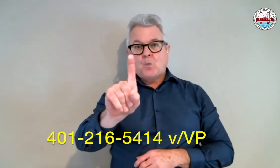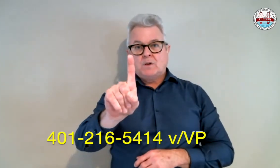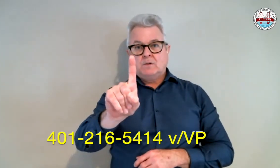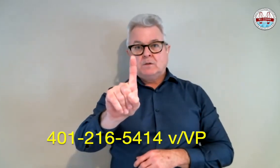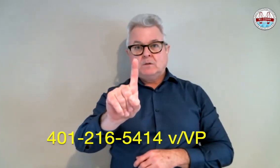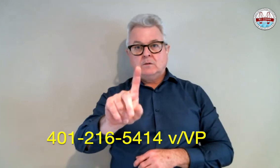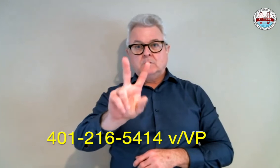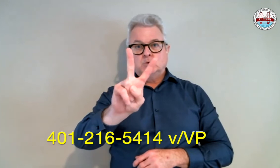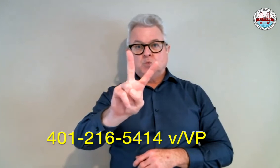is